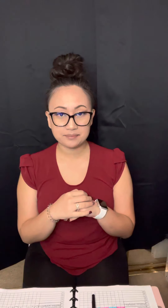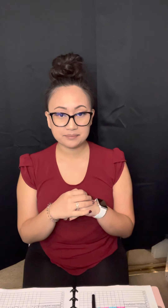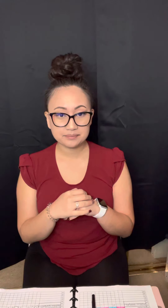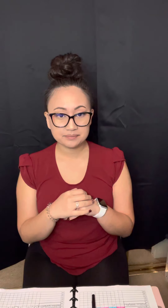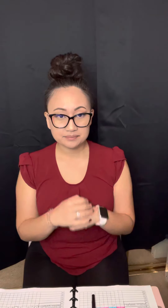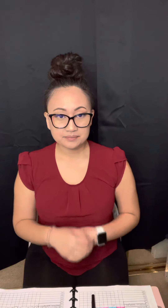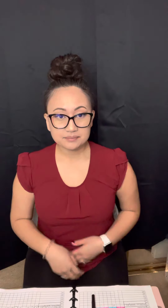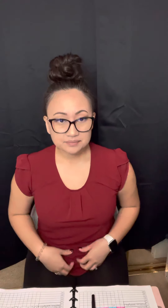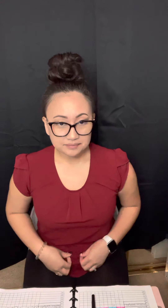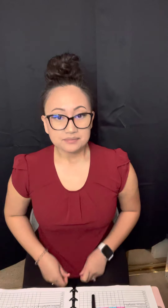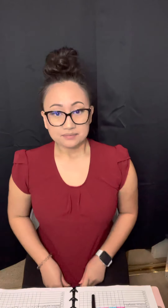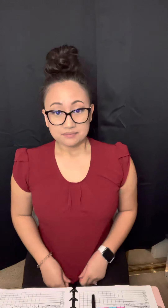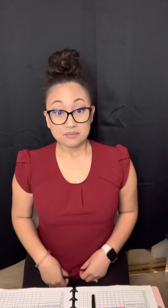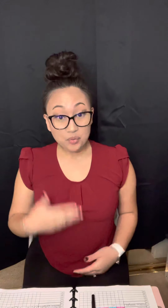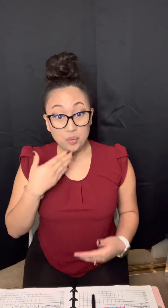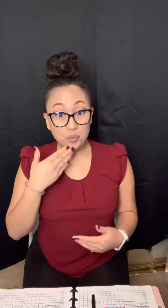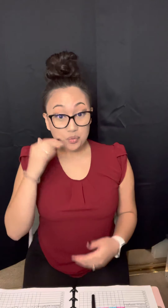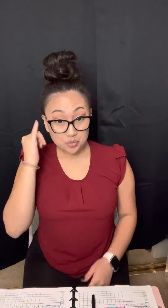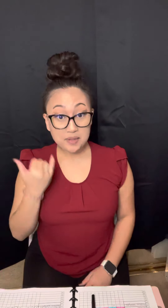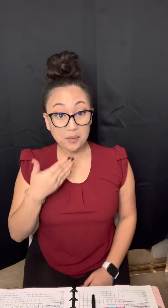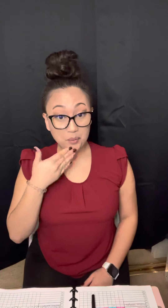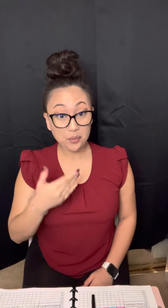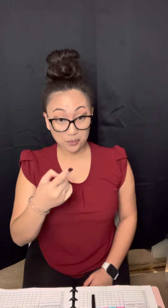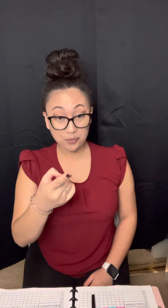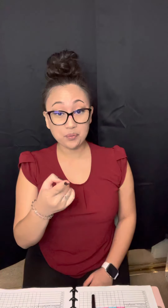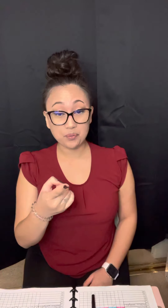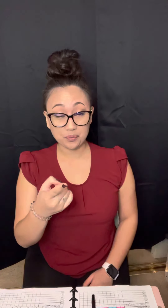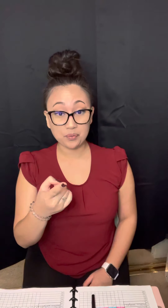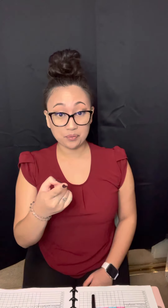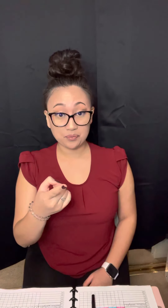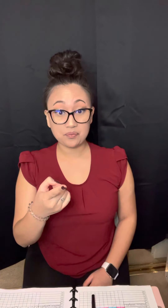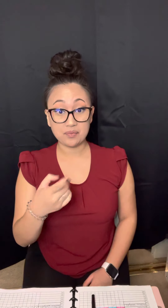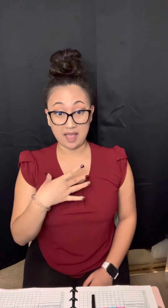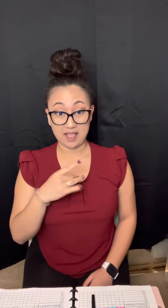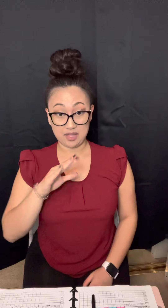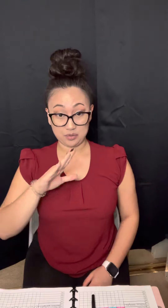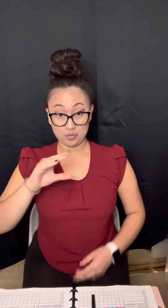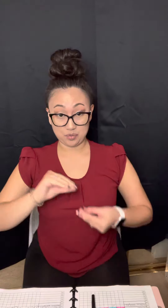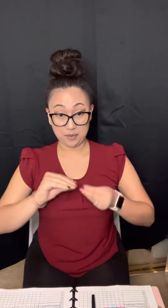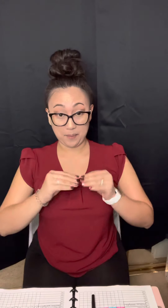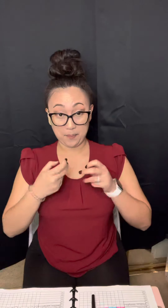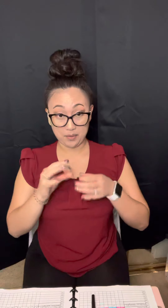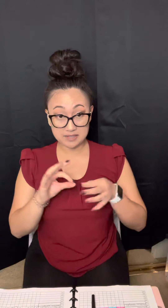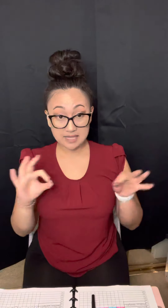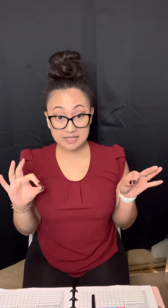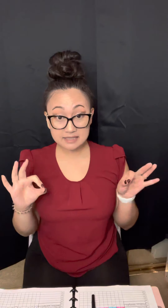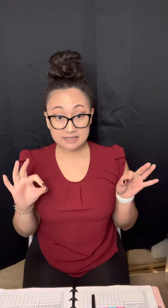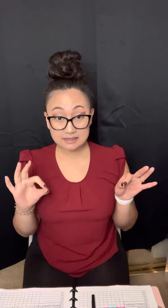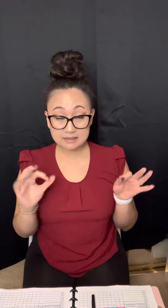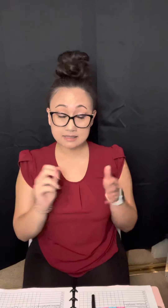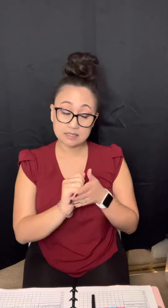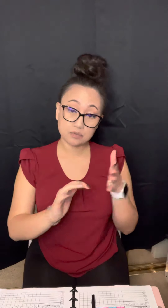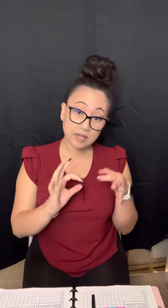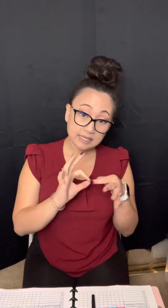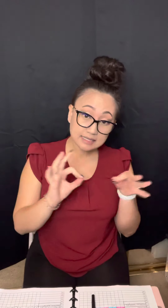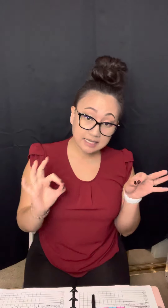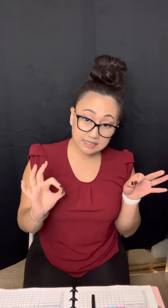Go ahead. Good job, Juliet. I liked your number sentence. You could do a subtraction sentence, anything that equals 16.